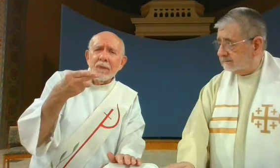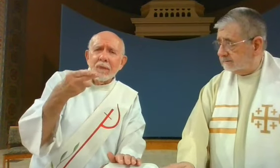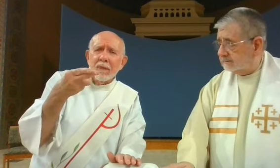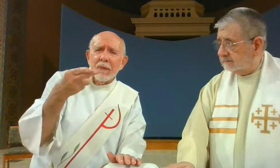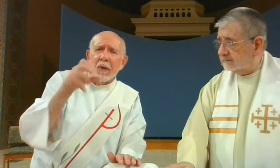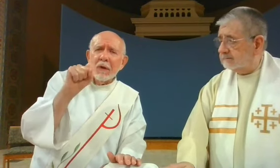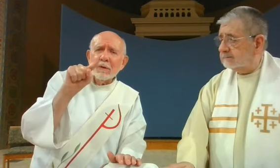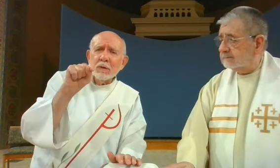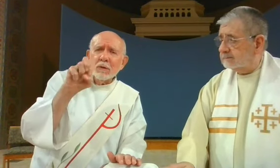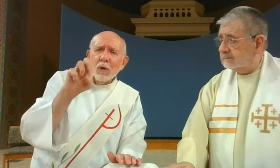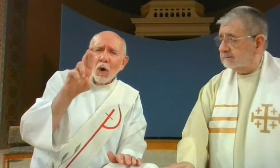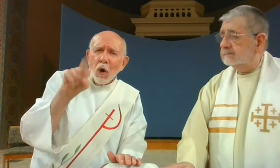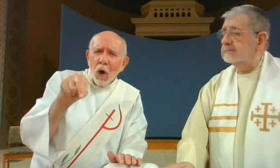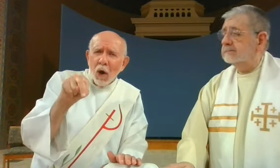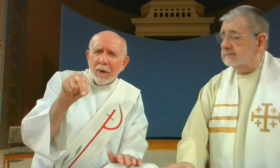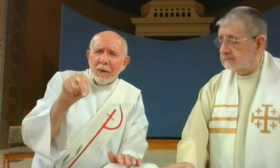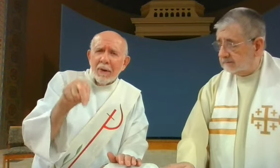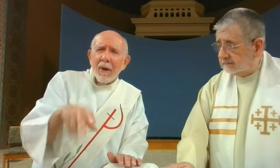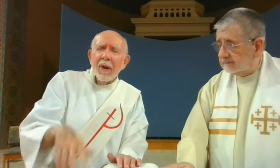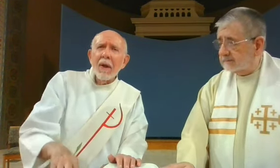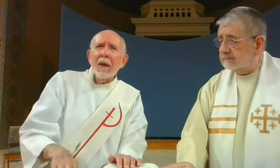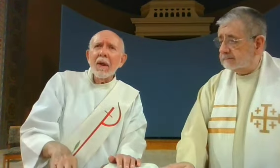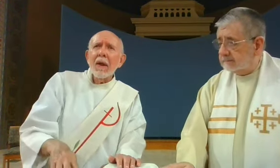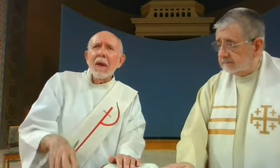like Ruth Shorn.